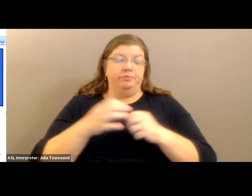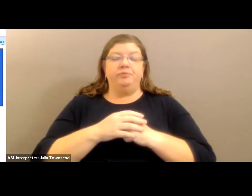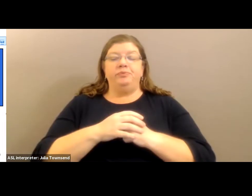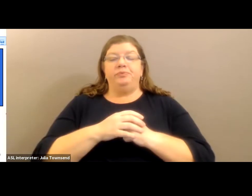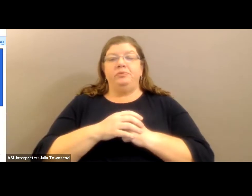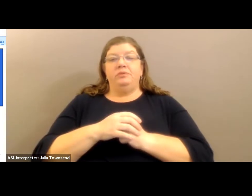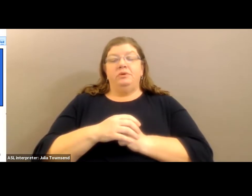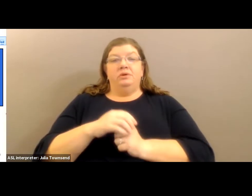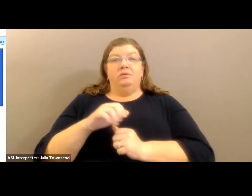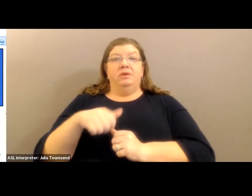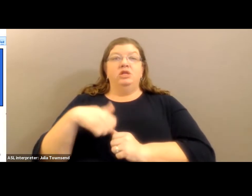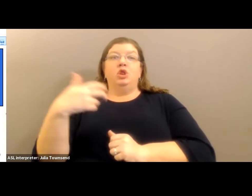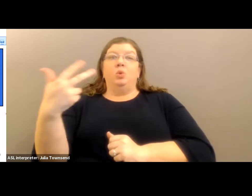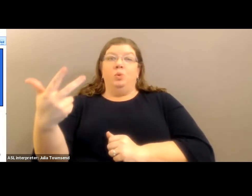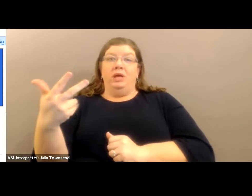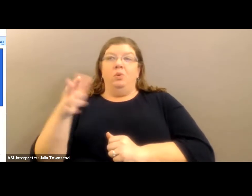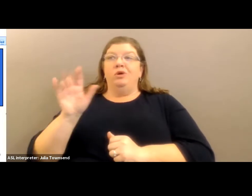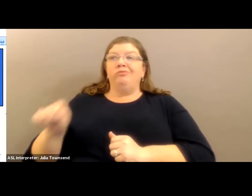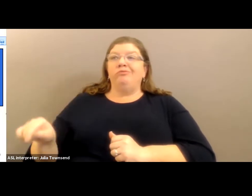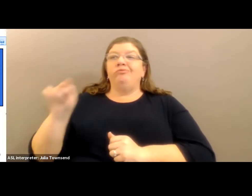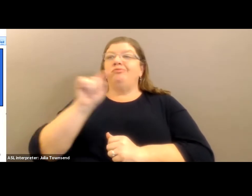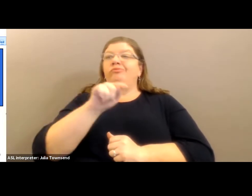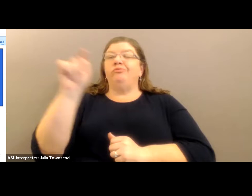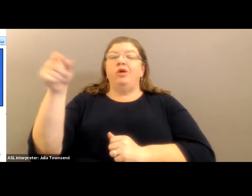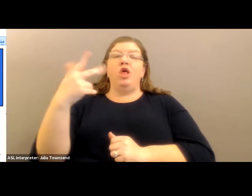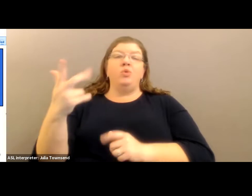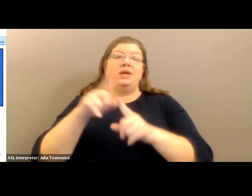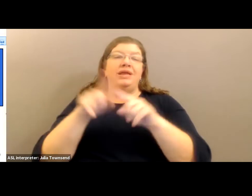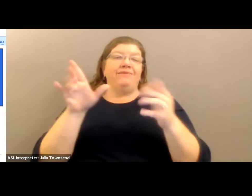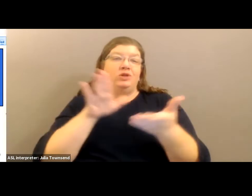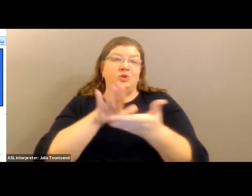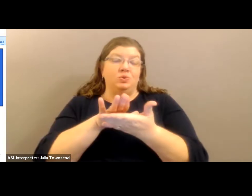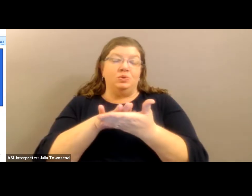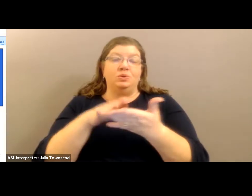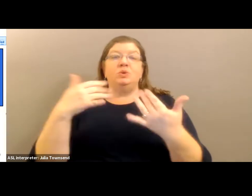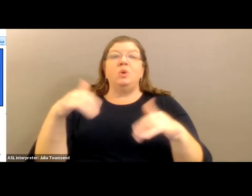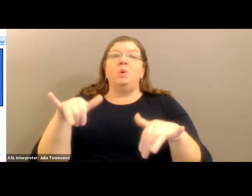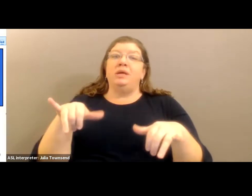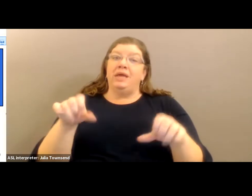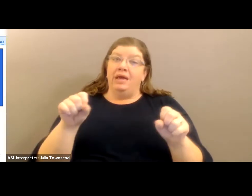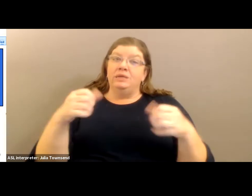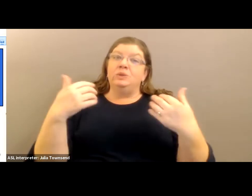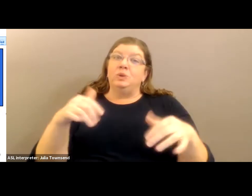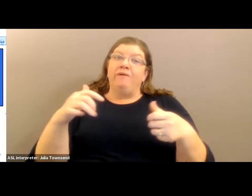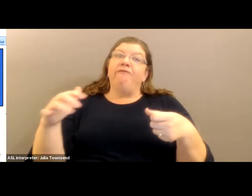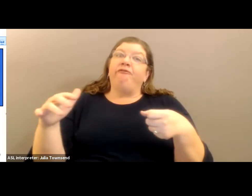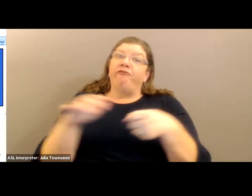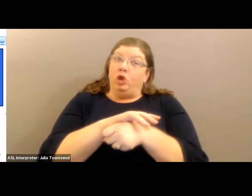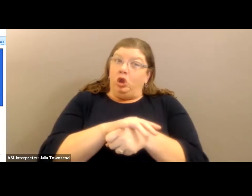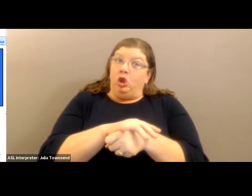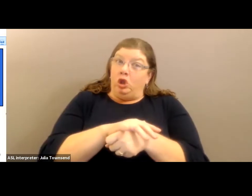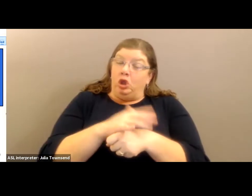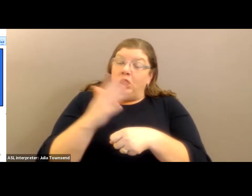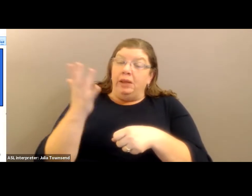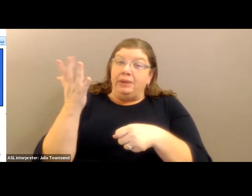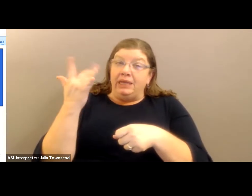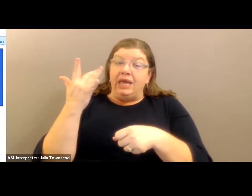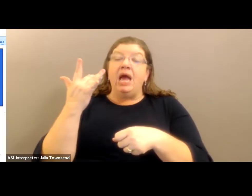So the other 3 were spread out at 3 different schools. So yes, we are full